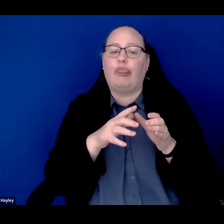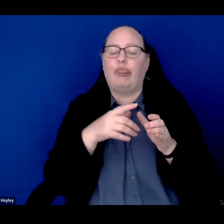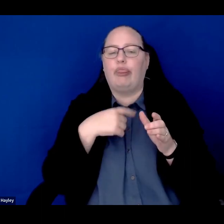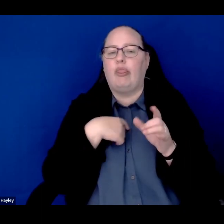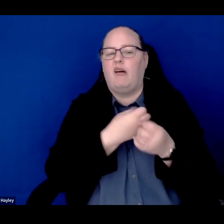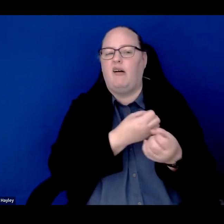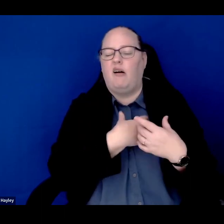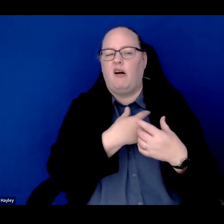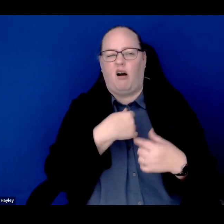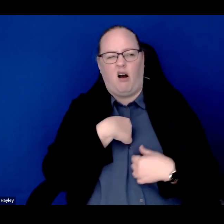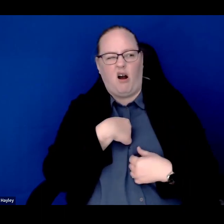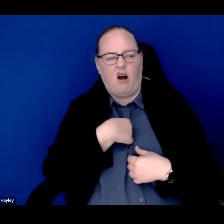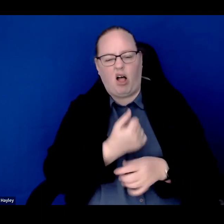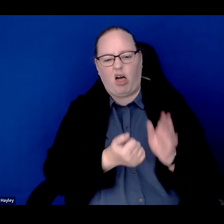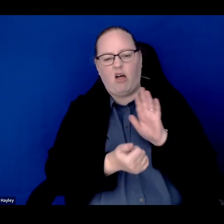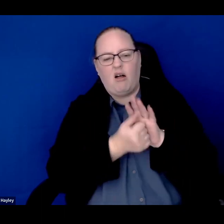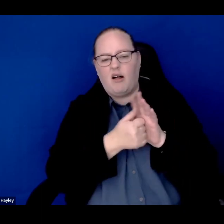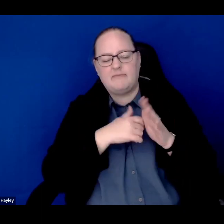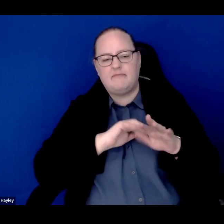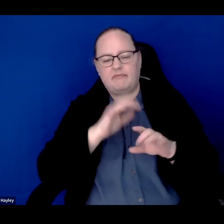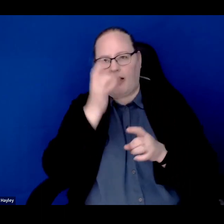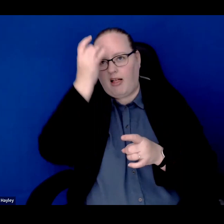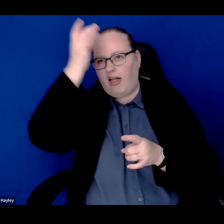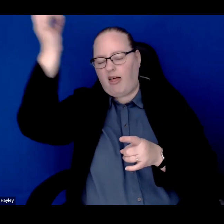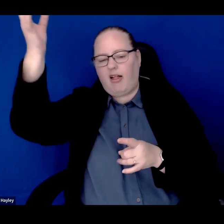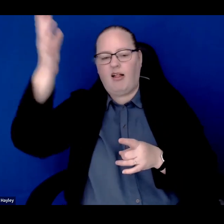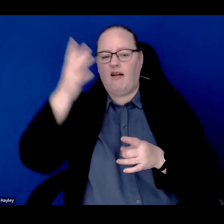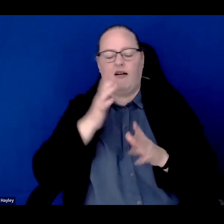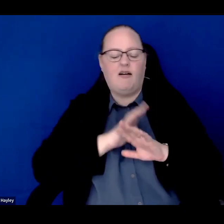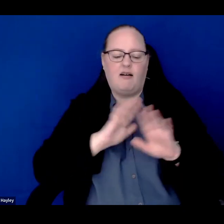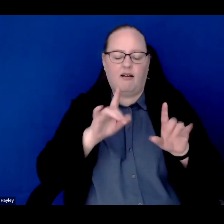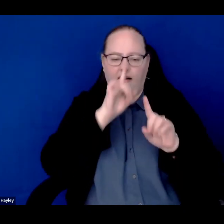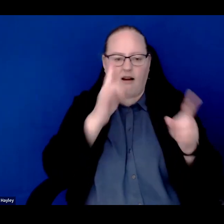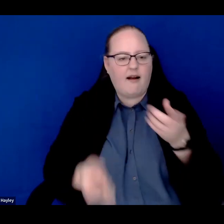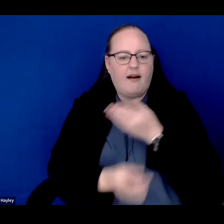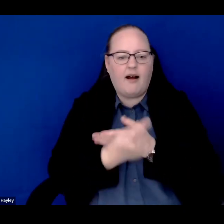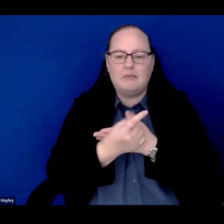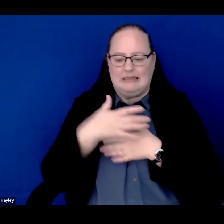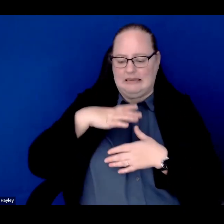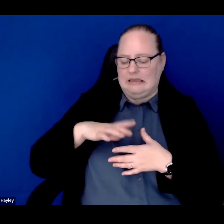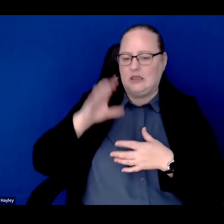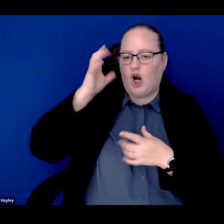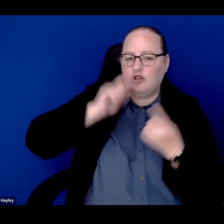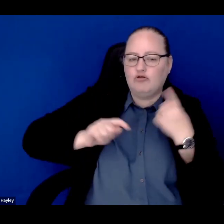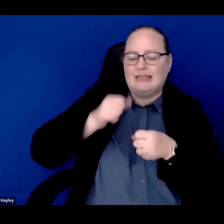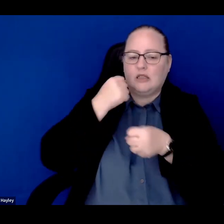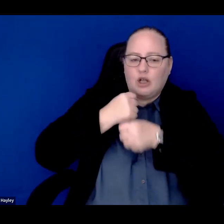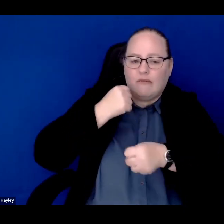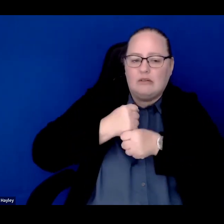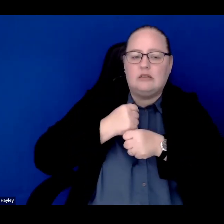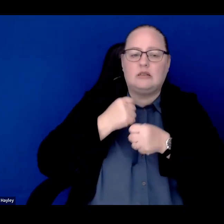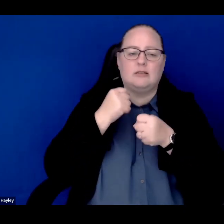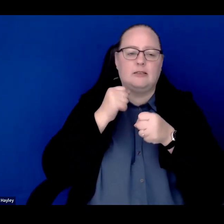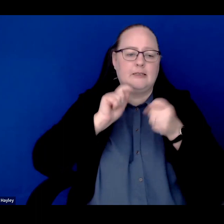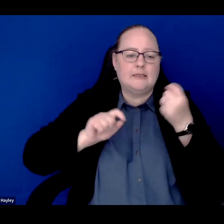that it would require such a collaborative effort from many countries, institutions, governments, that it will never happen. And it's better to go for green growth because